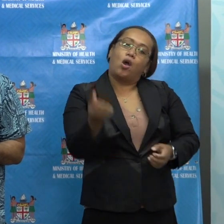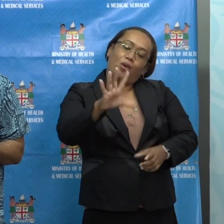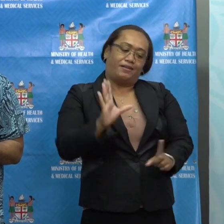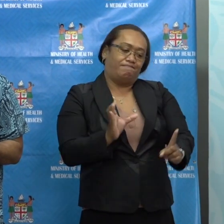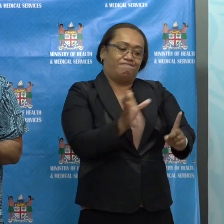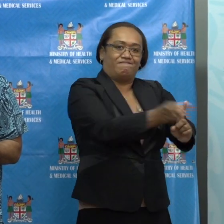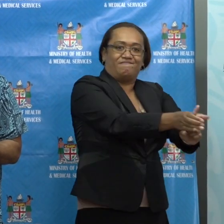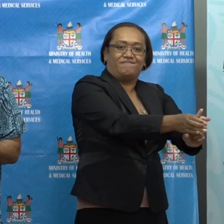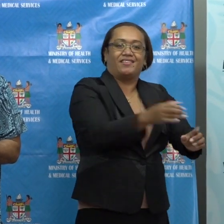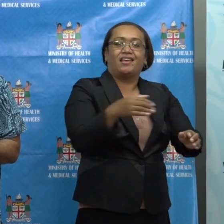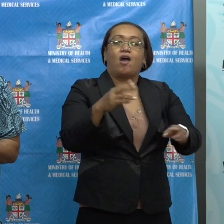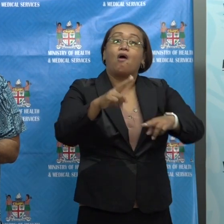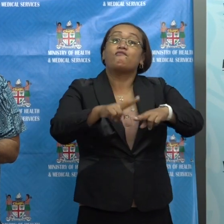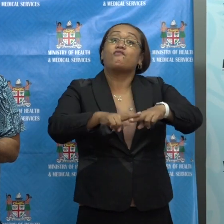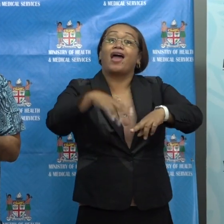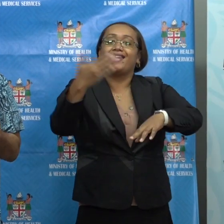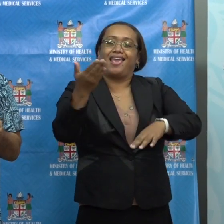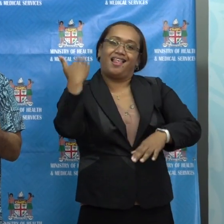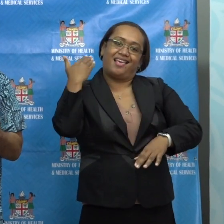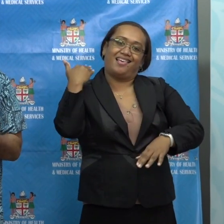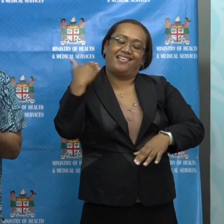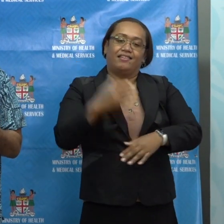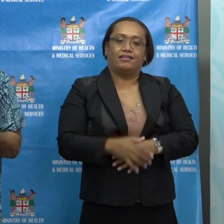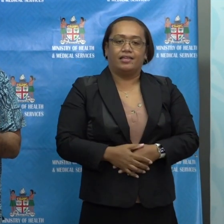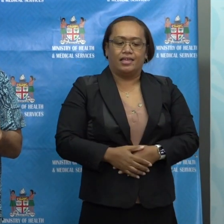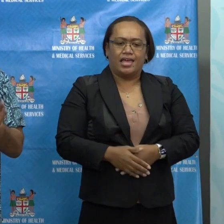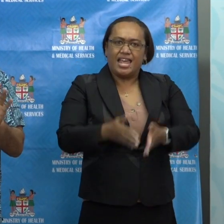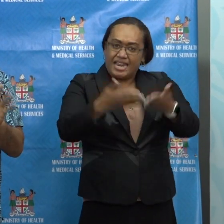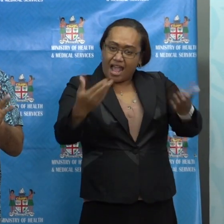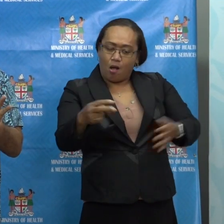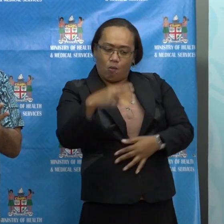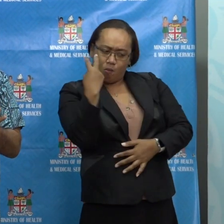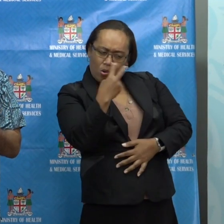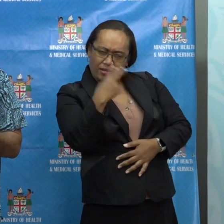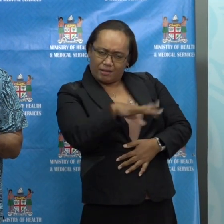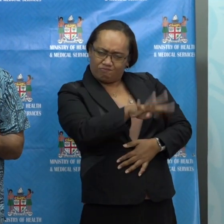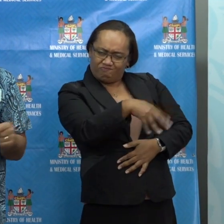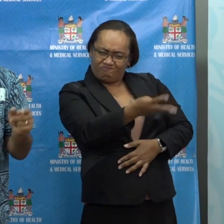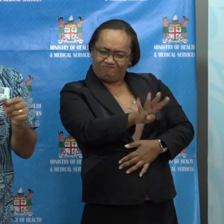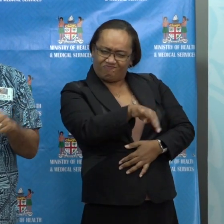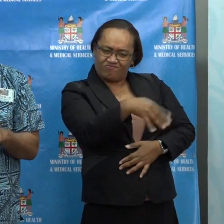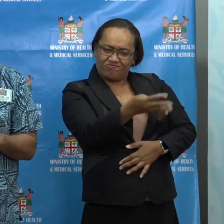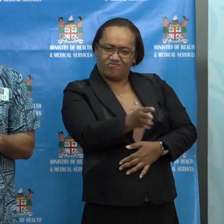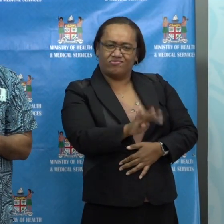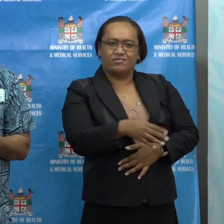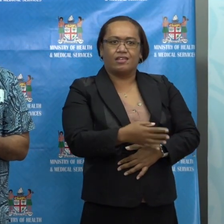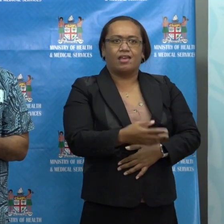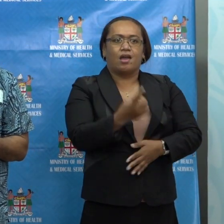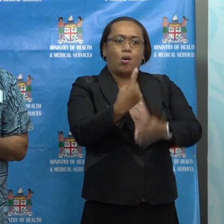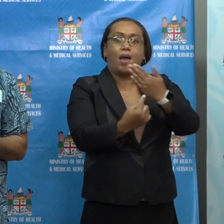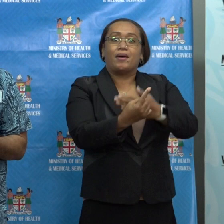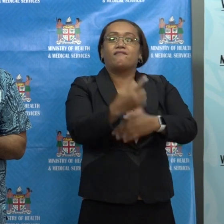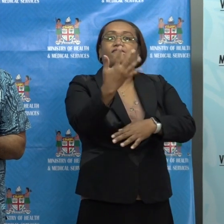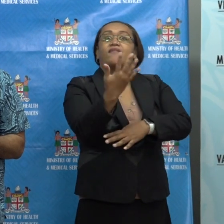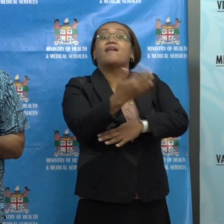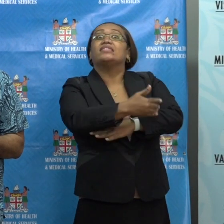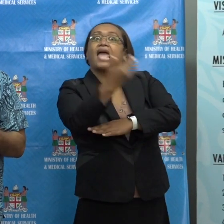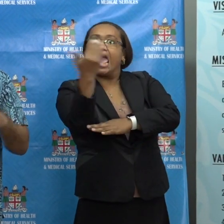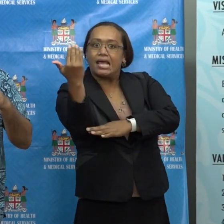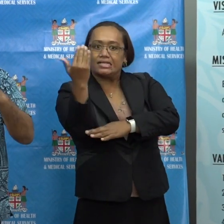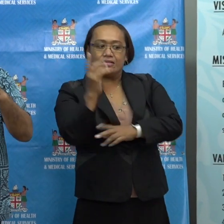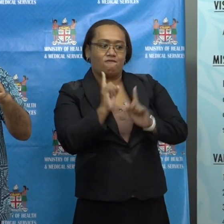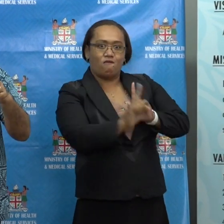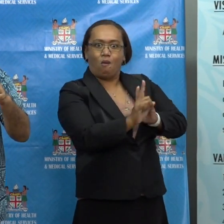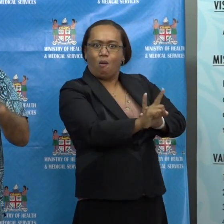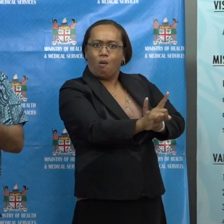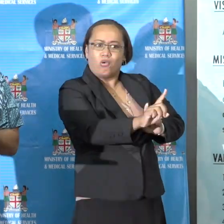and the Ministry of Health is tracking their movements and contacts for 5 days before they went into quarantine. So this